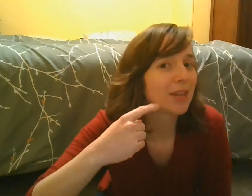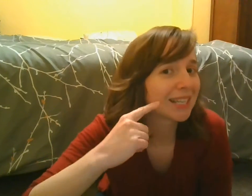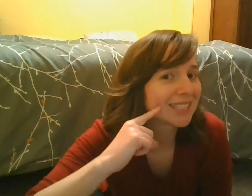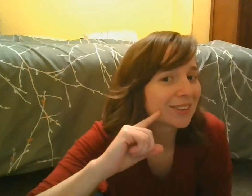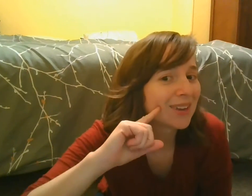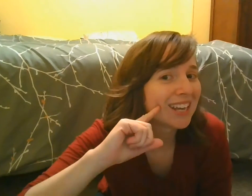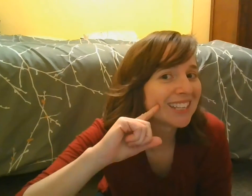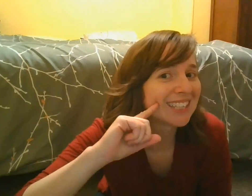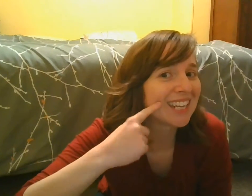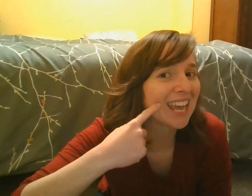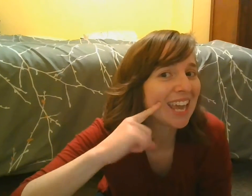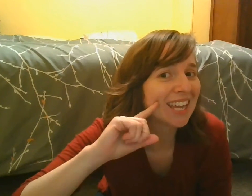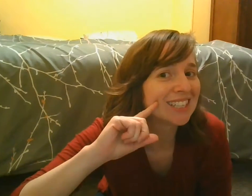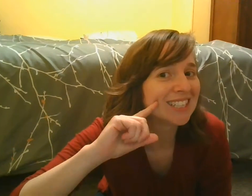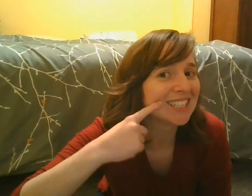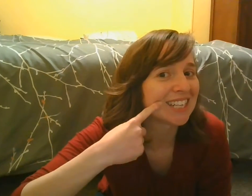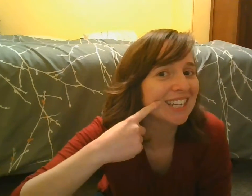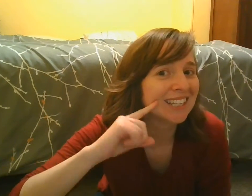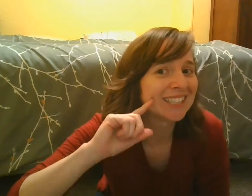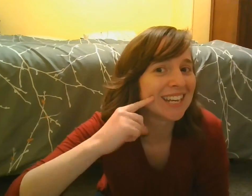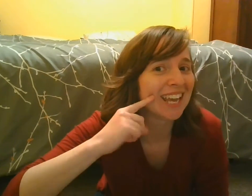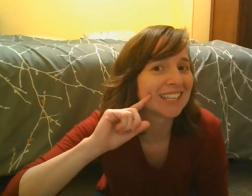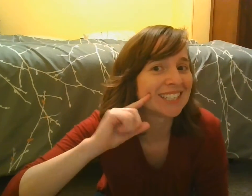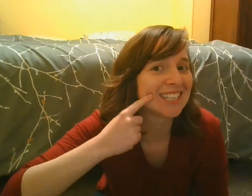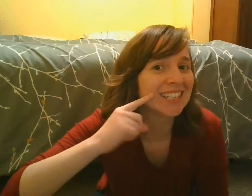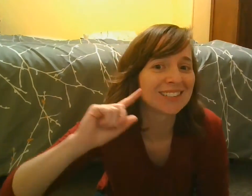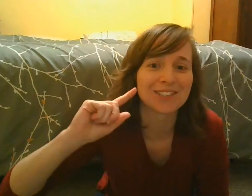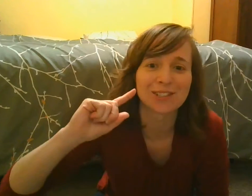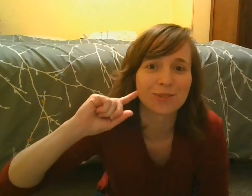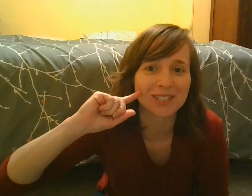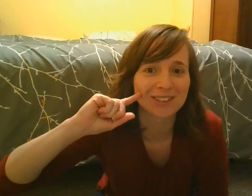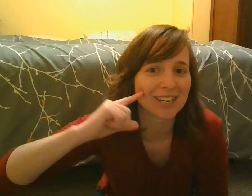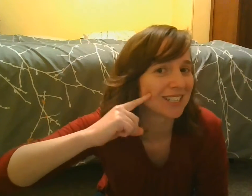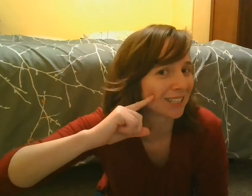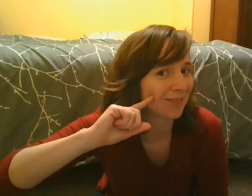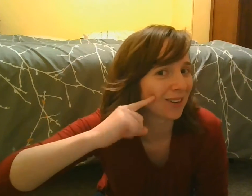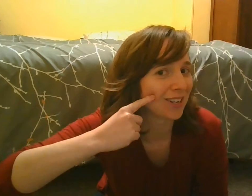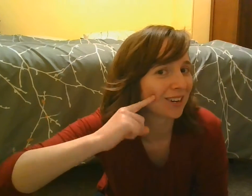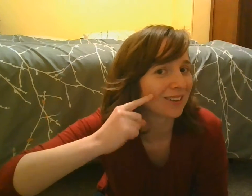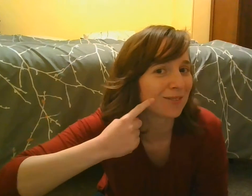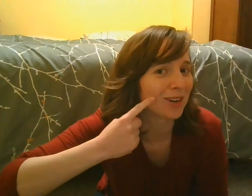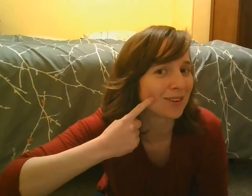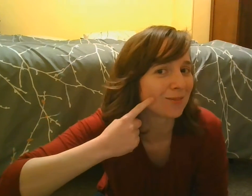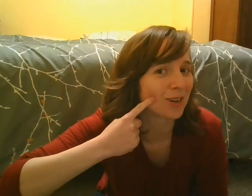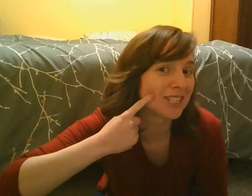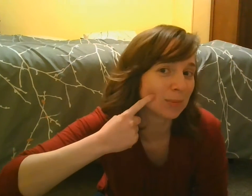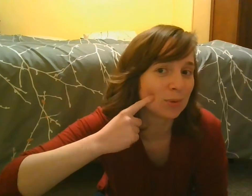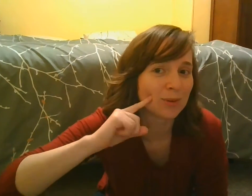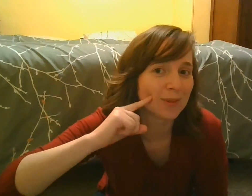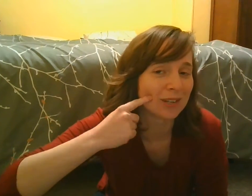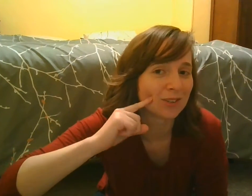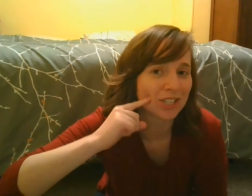got some candy, so just twist your index finger here, like where a dimple would be on your cheek.